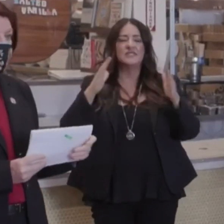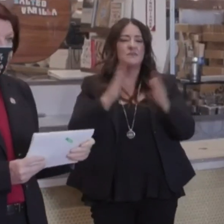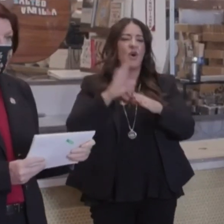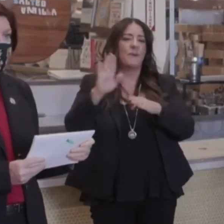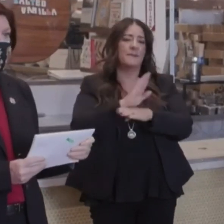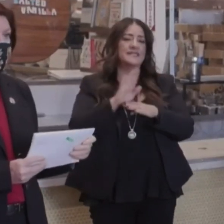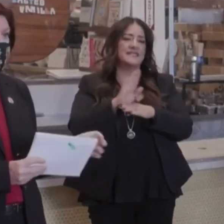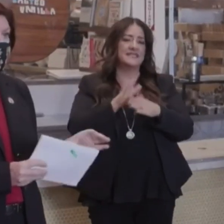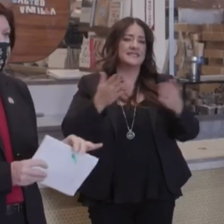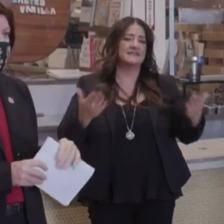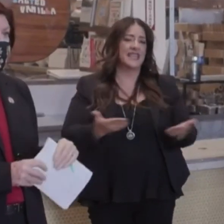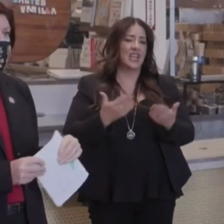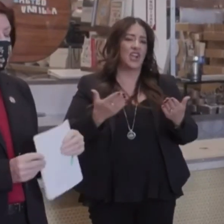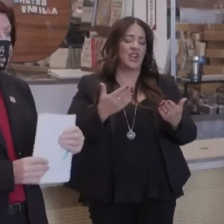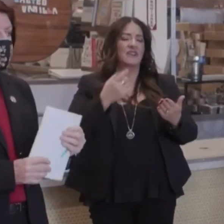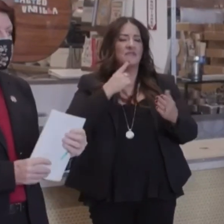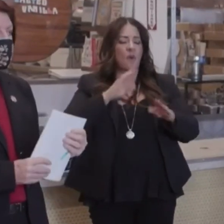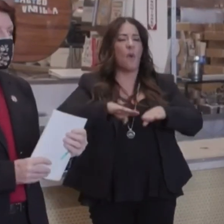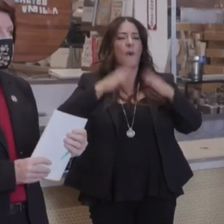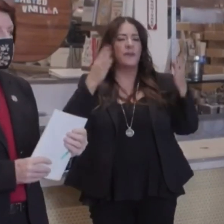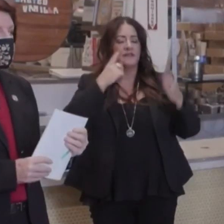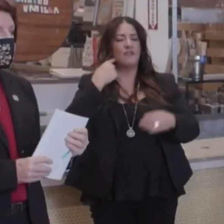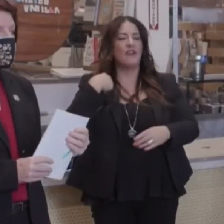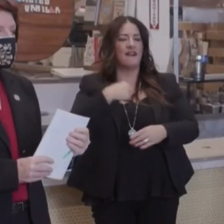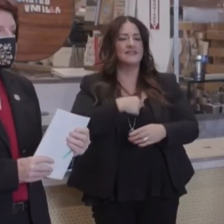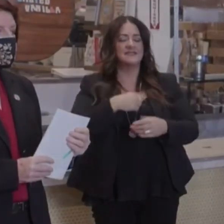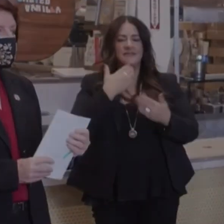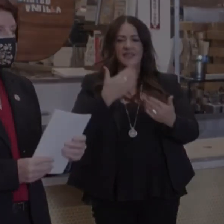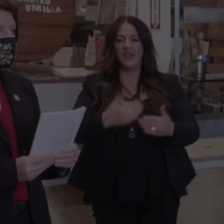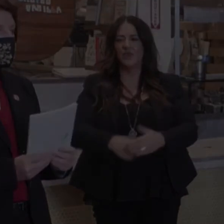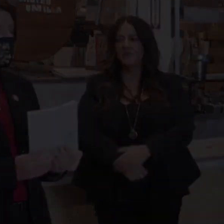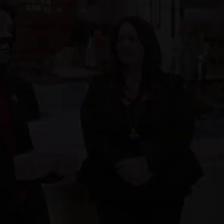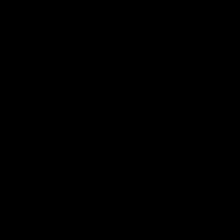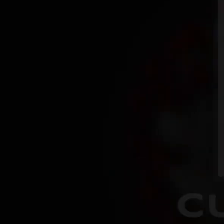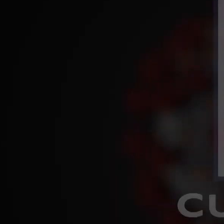business for opening up their doors. Thank you, Andrea.